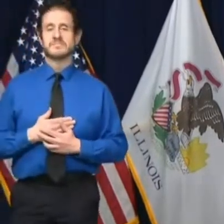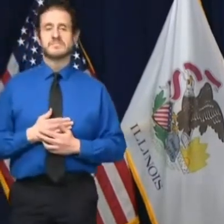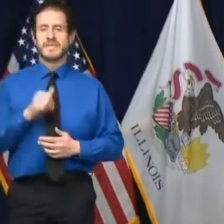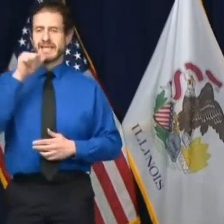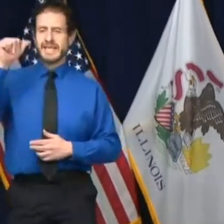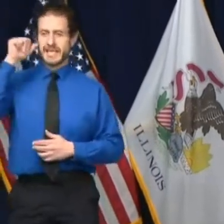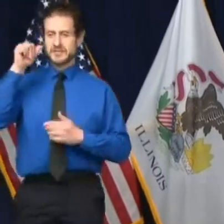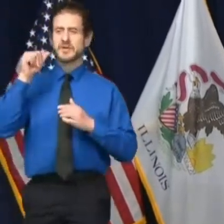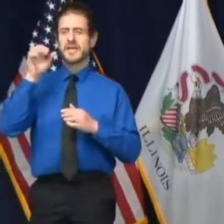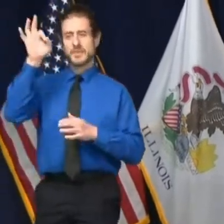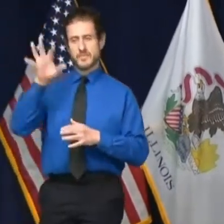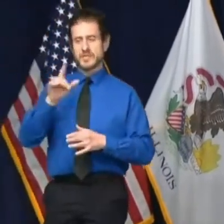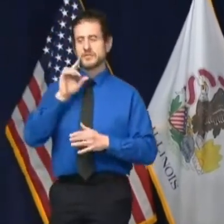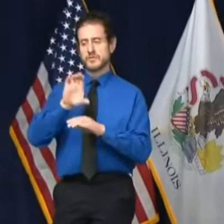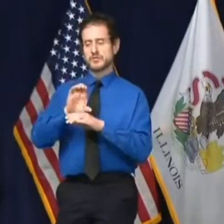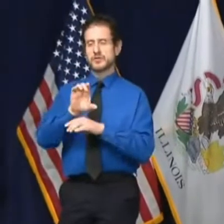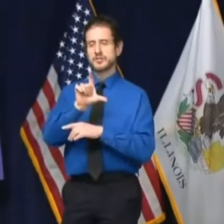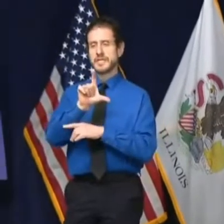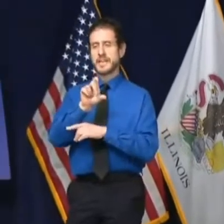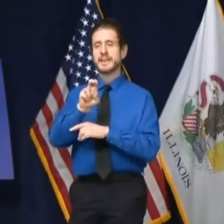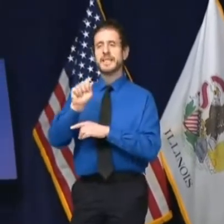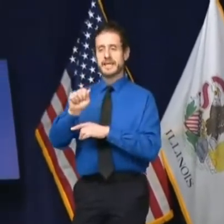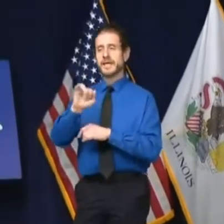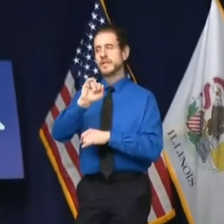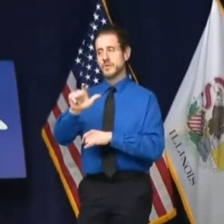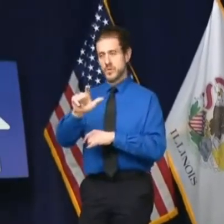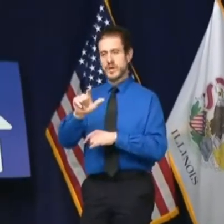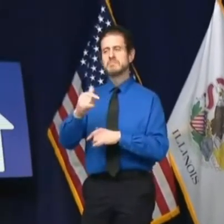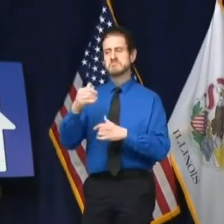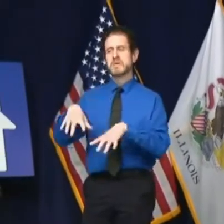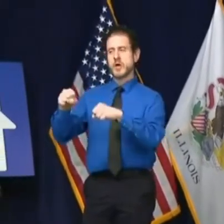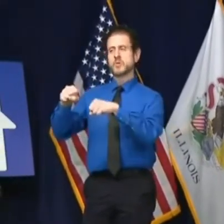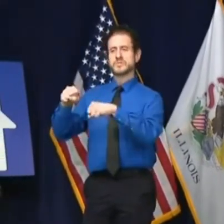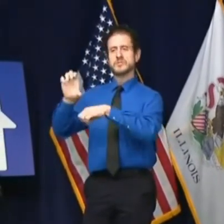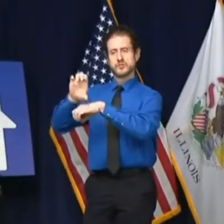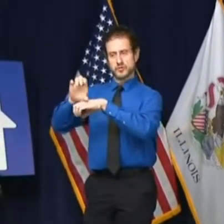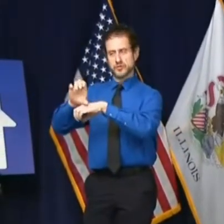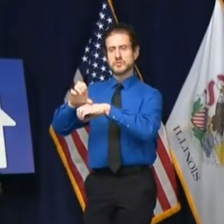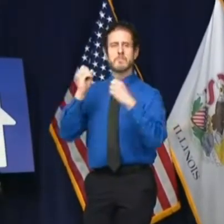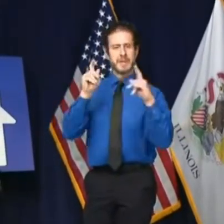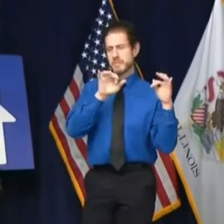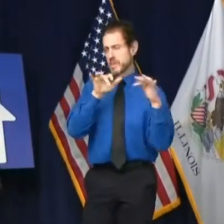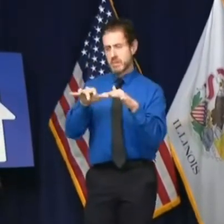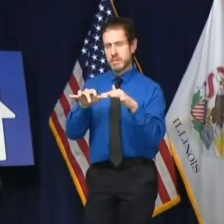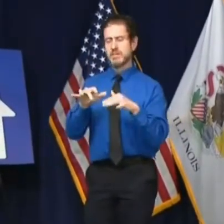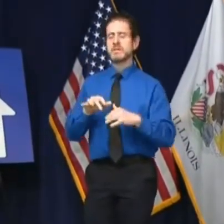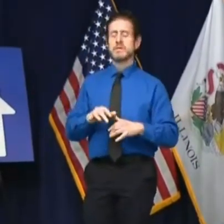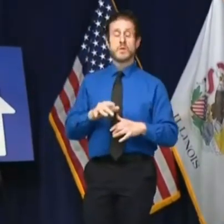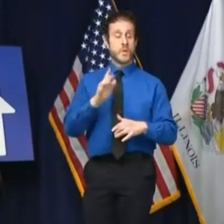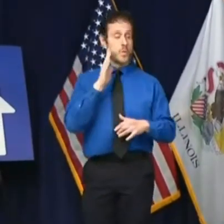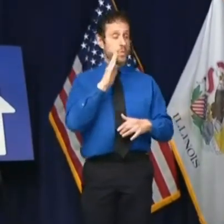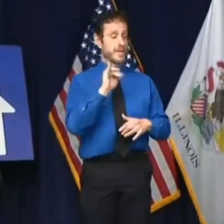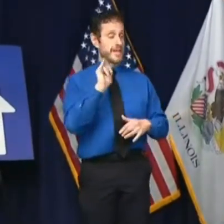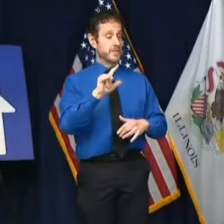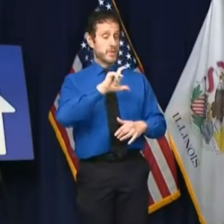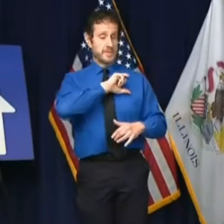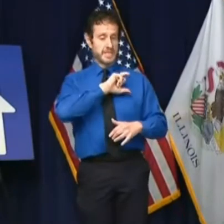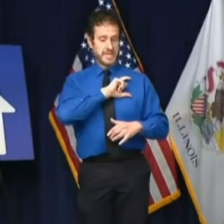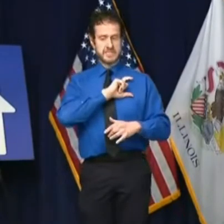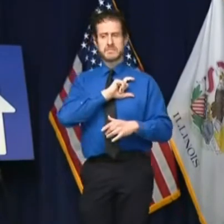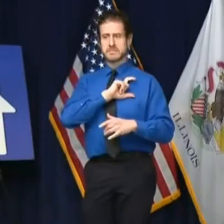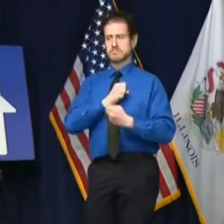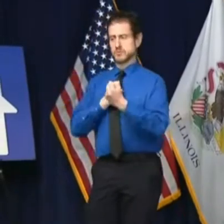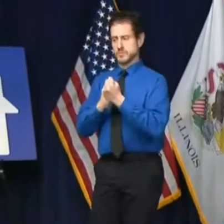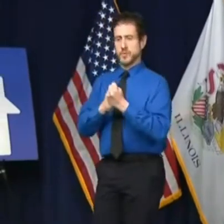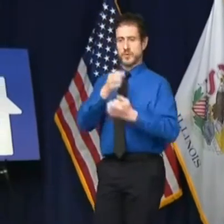at the church in Lena, Illinois, had services with dozens of people attending. Will Illinois State Police enforce the court ruling next weekend, or will